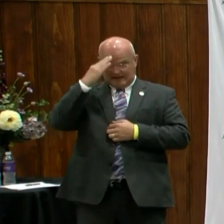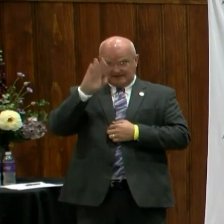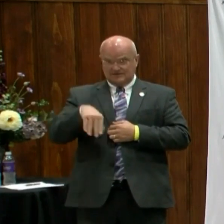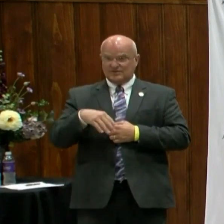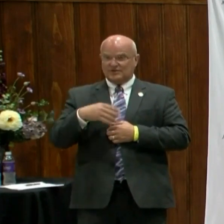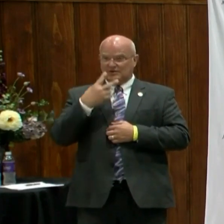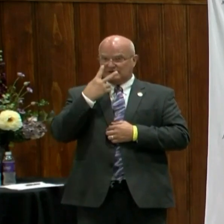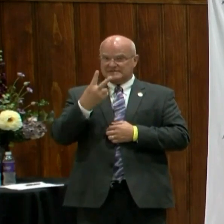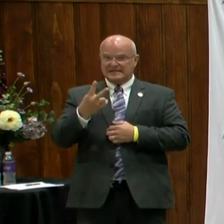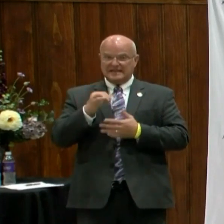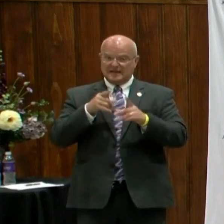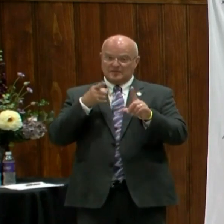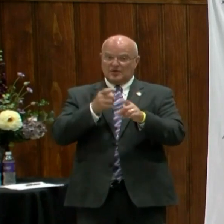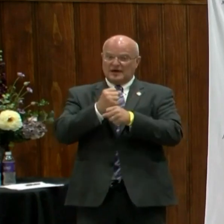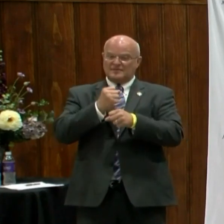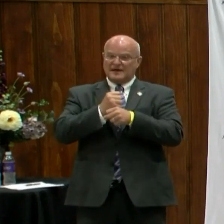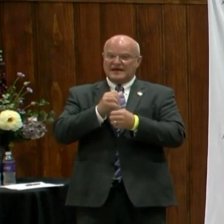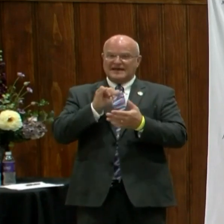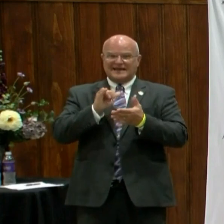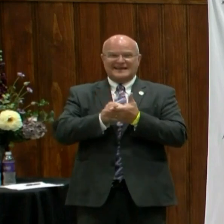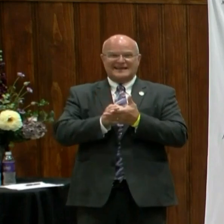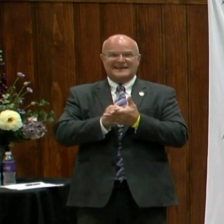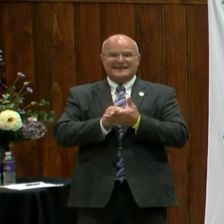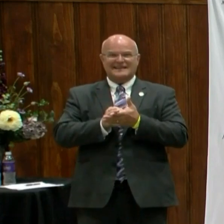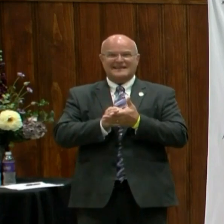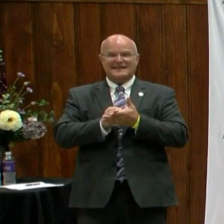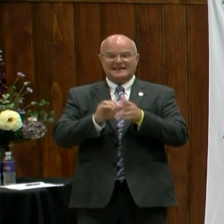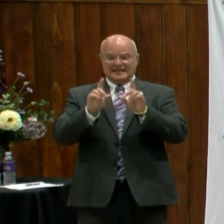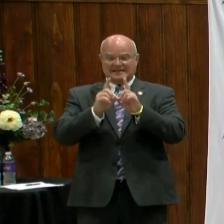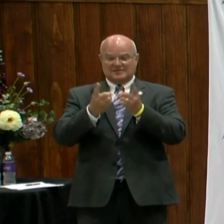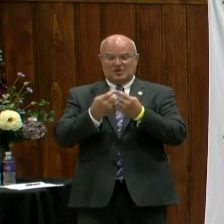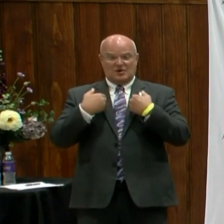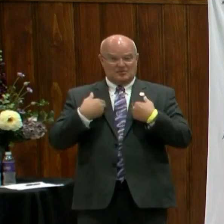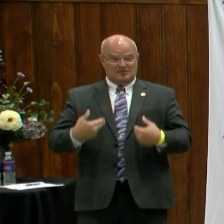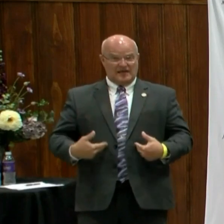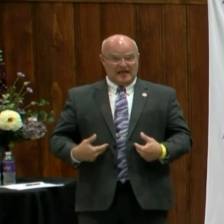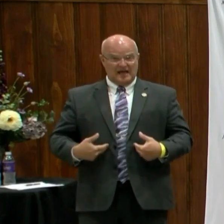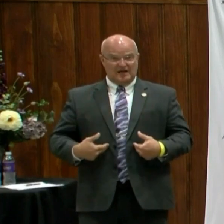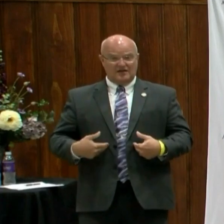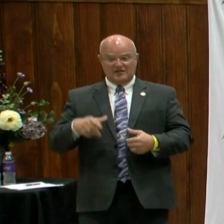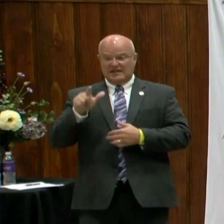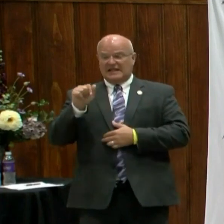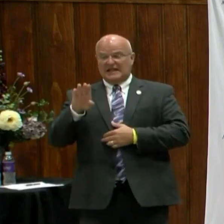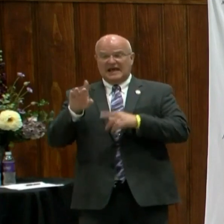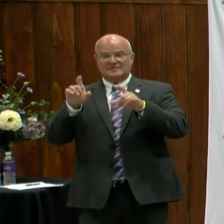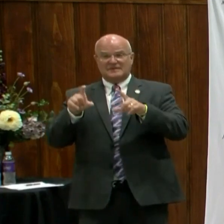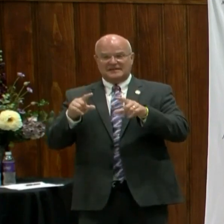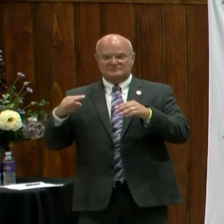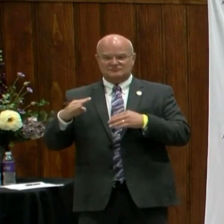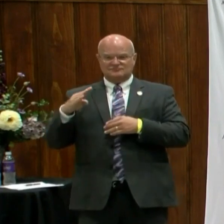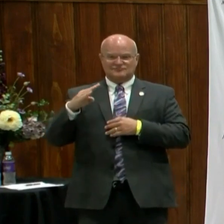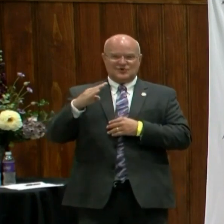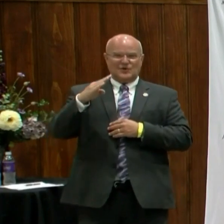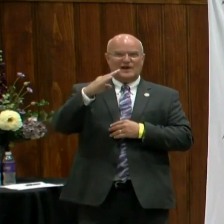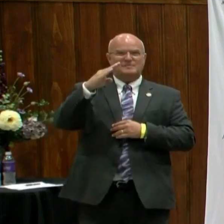see, and that's sort of the point I'm making, is that the Department of Health lab tests are going